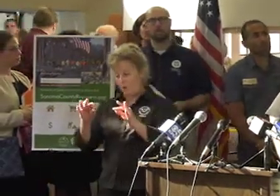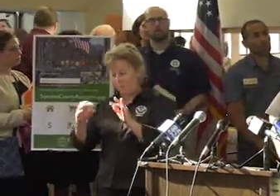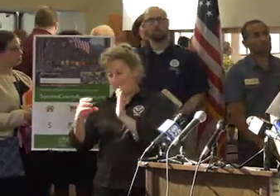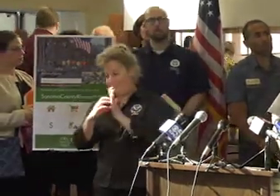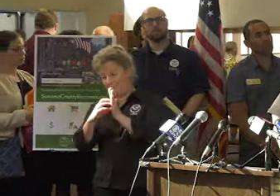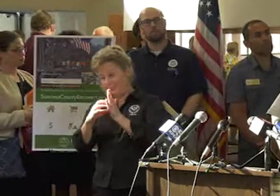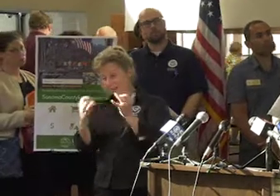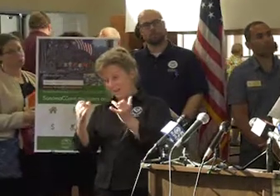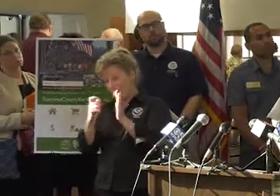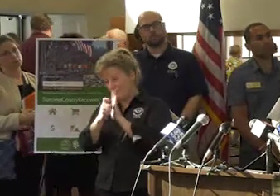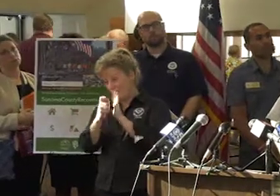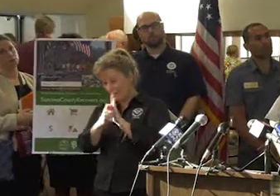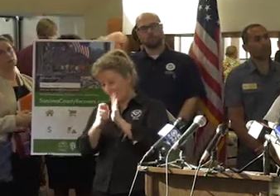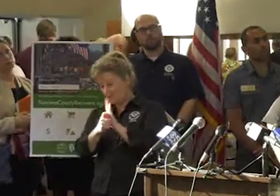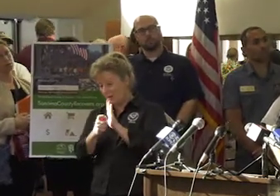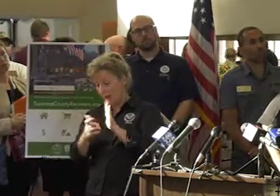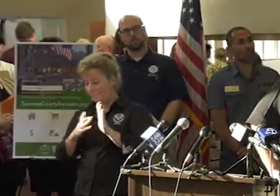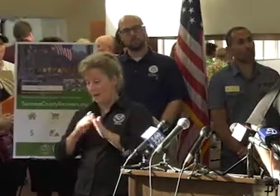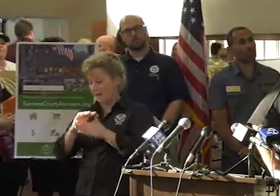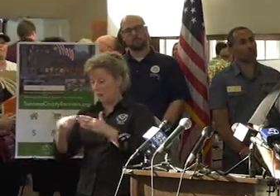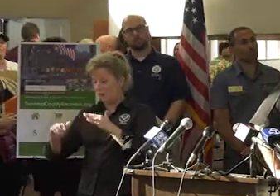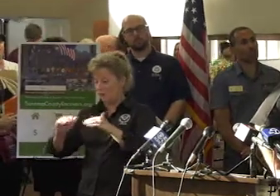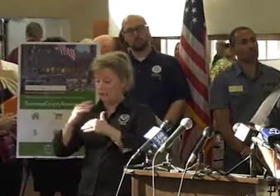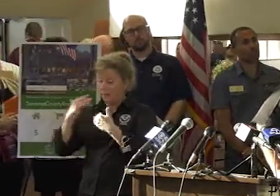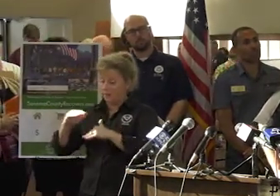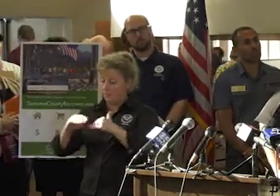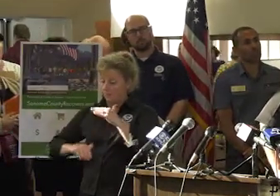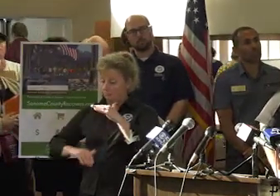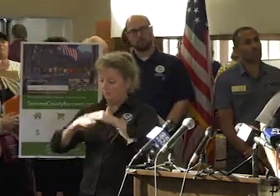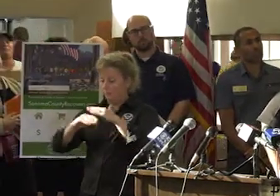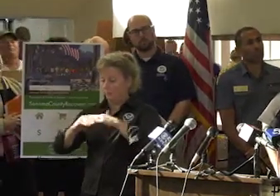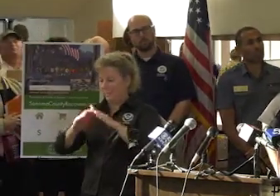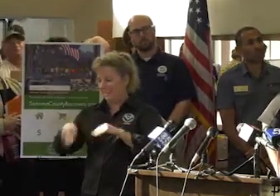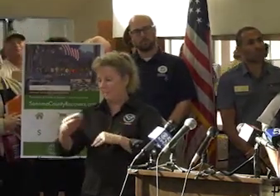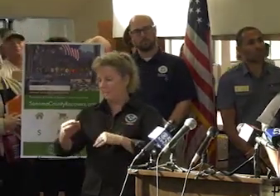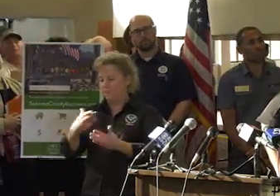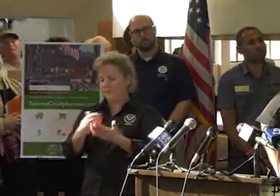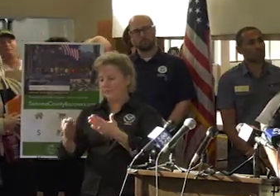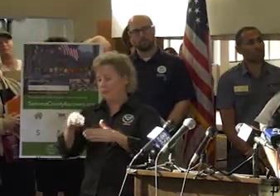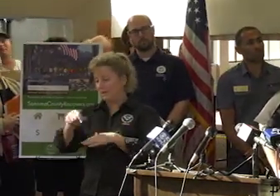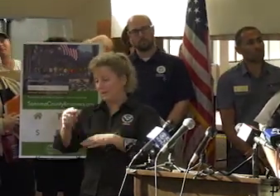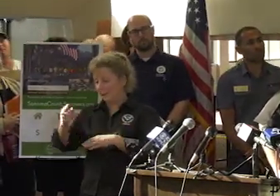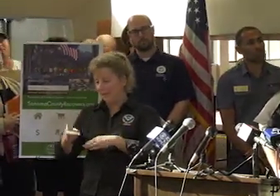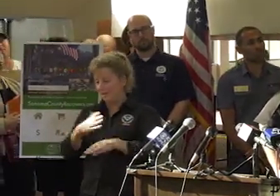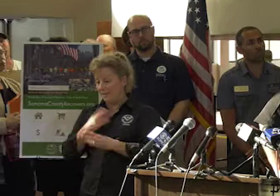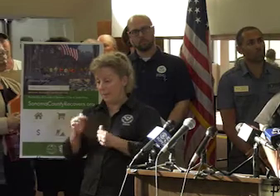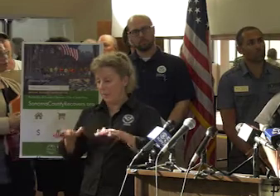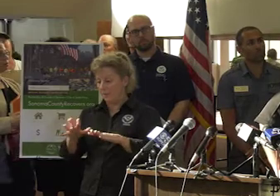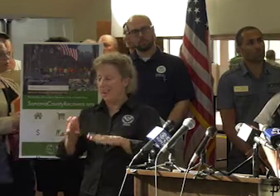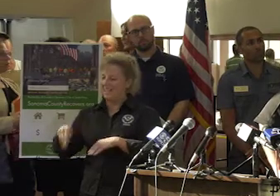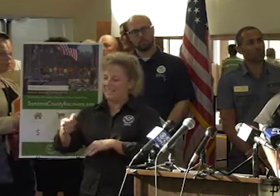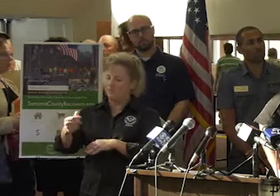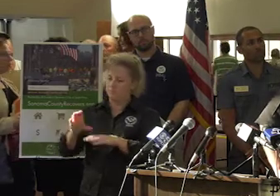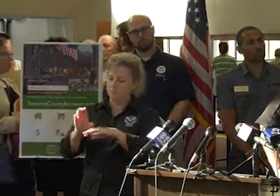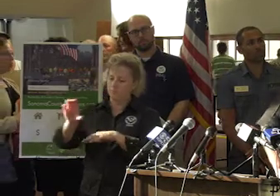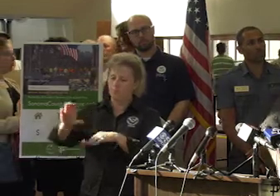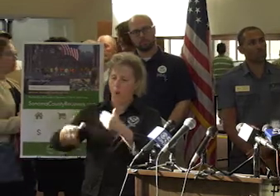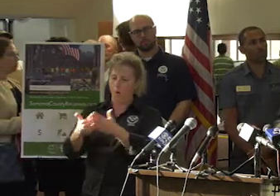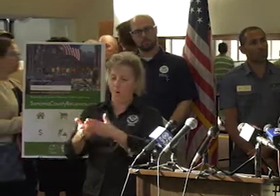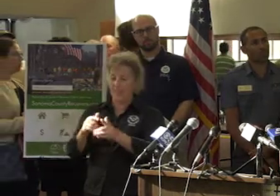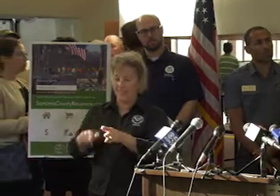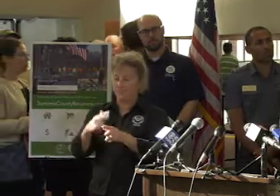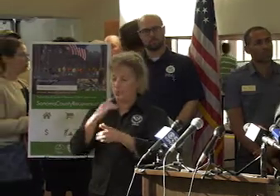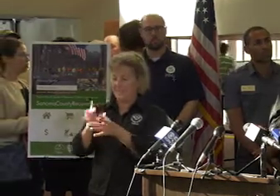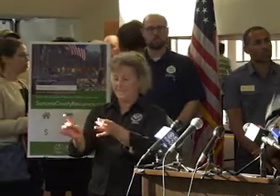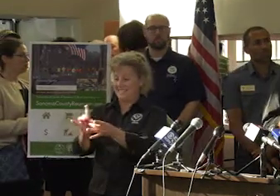I give you whatever my dollar limit is for debris removal, even if you spend half that amount on my property. That's what it says.